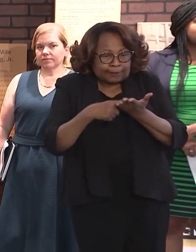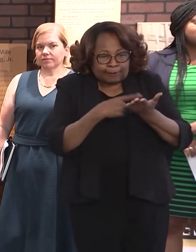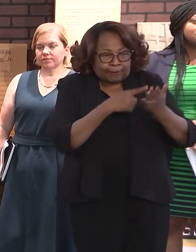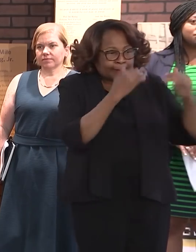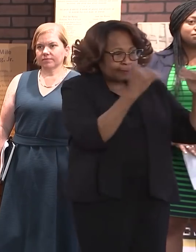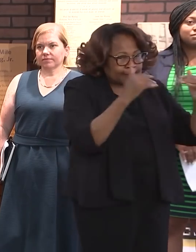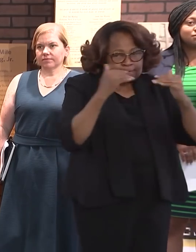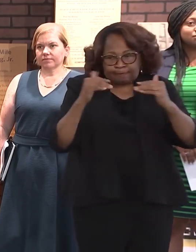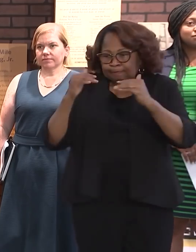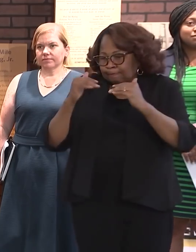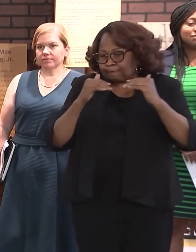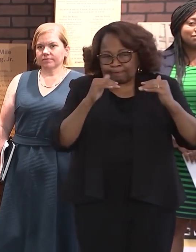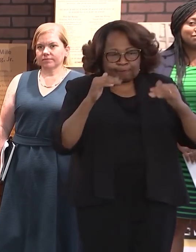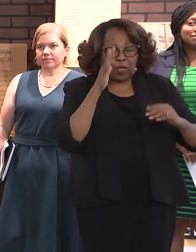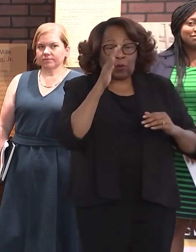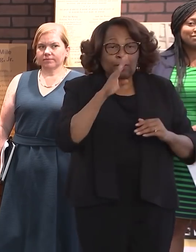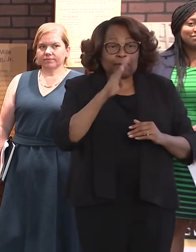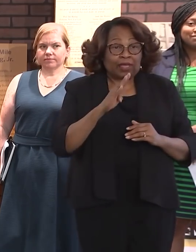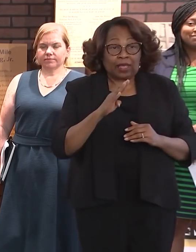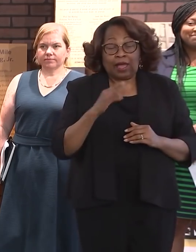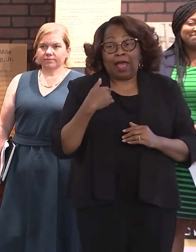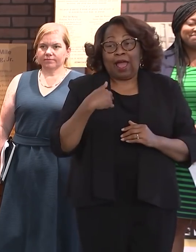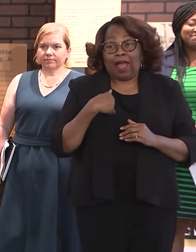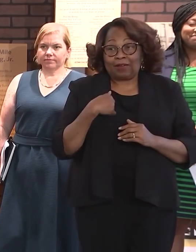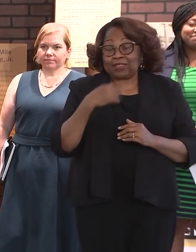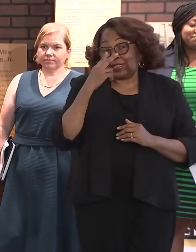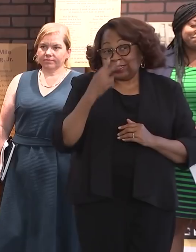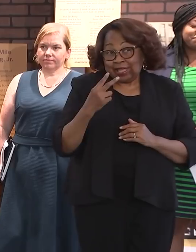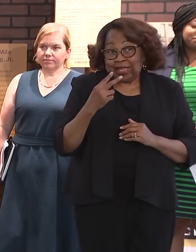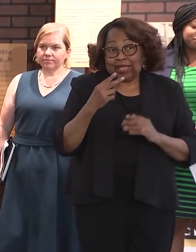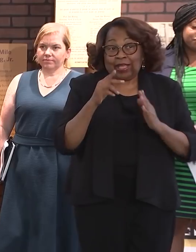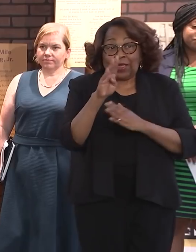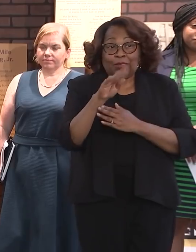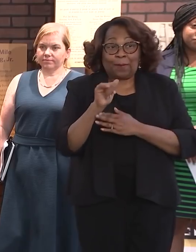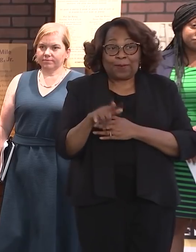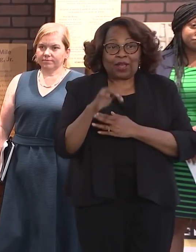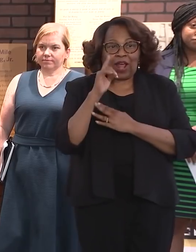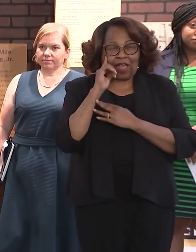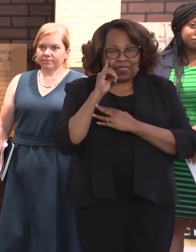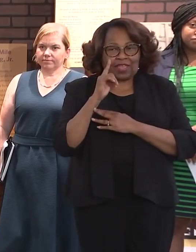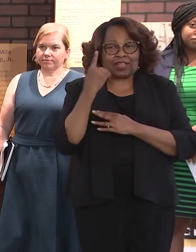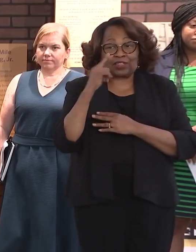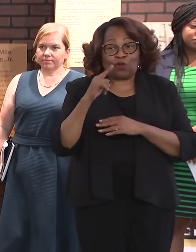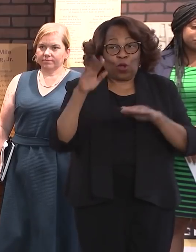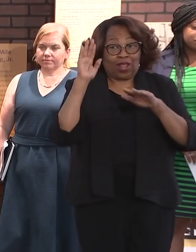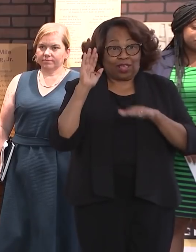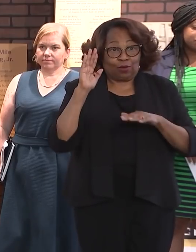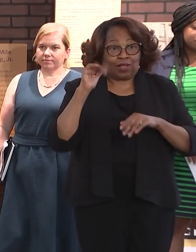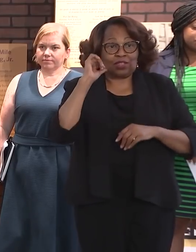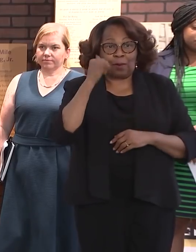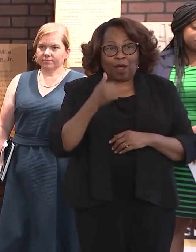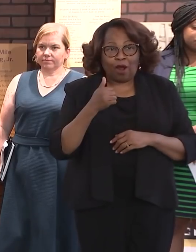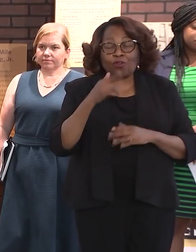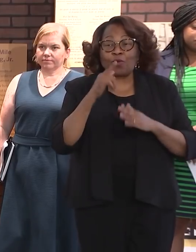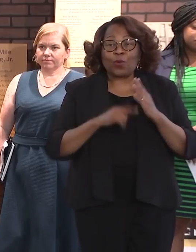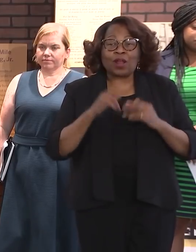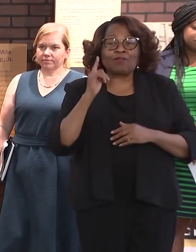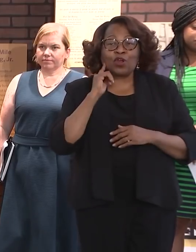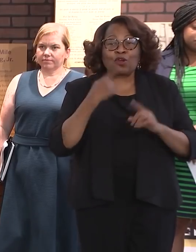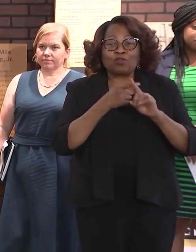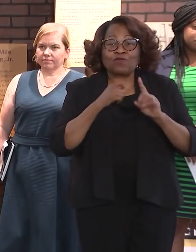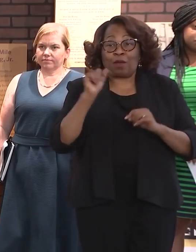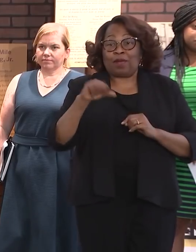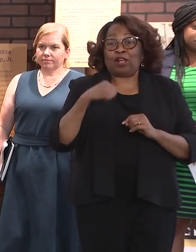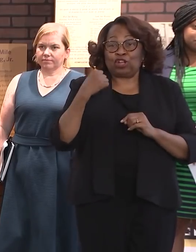parameters of that trailer bill will be. I haven't seen the Senate bill that I think is up for a hearing tomorrow, but what I've heard from